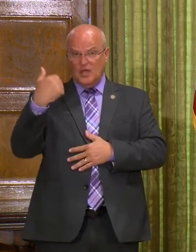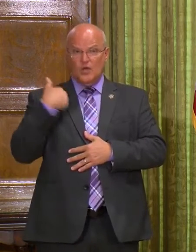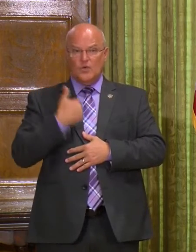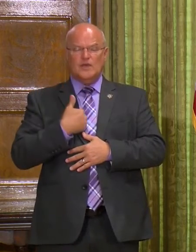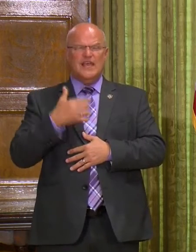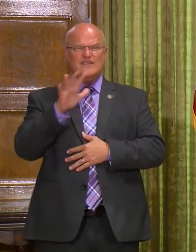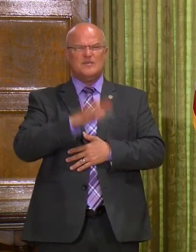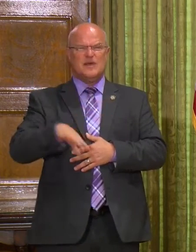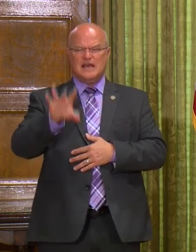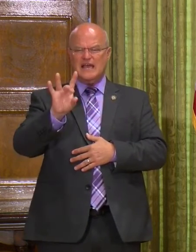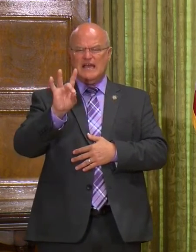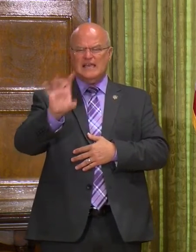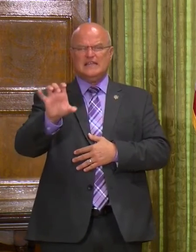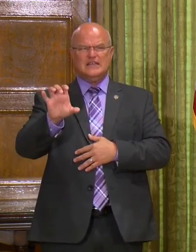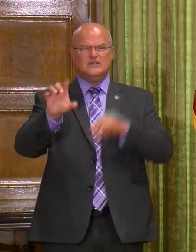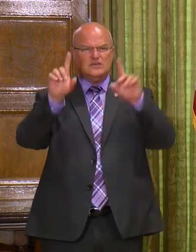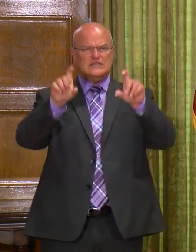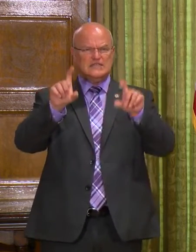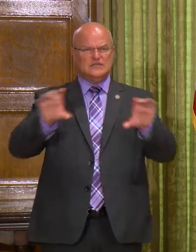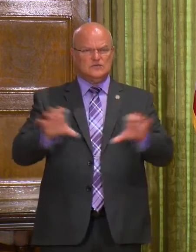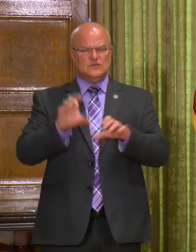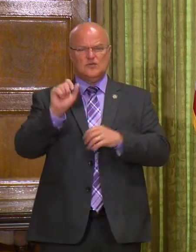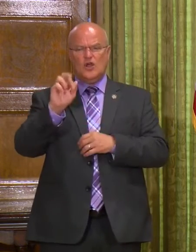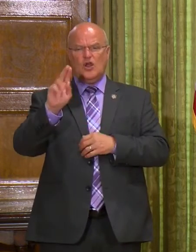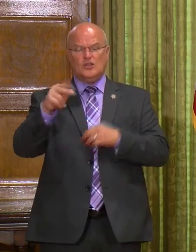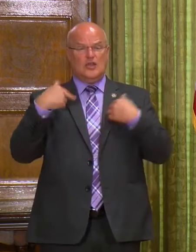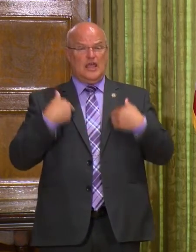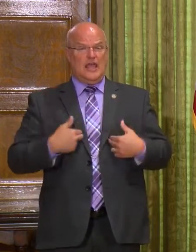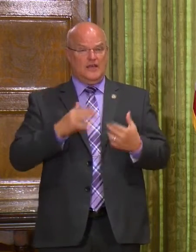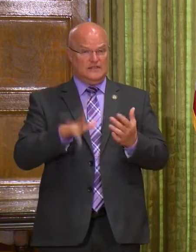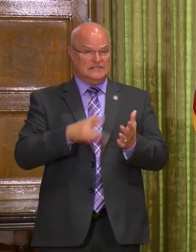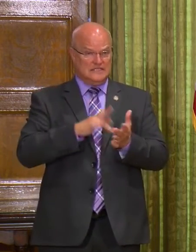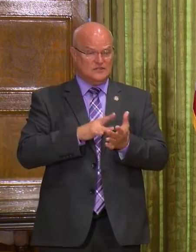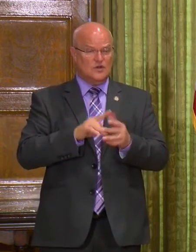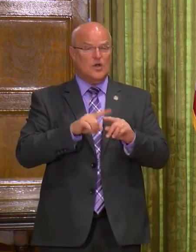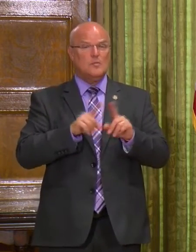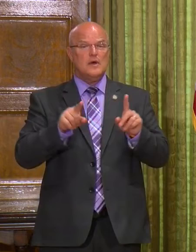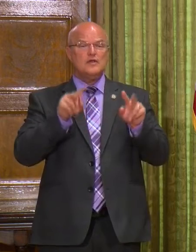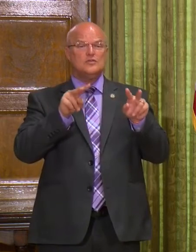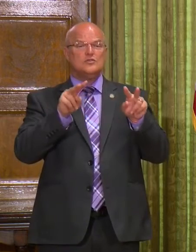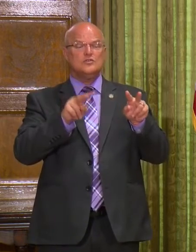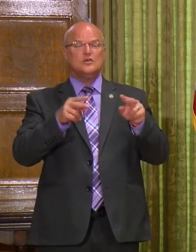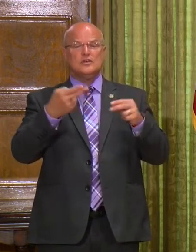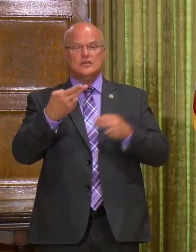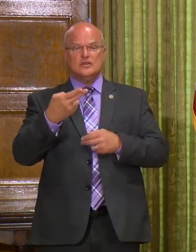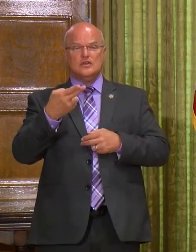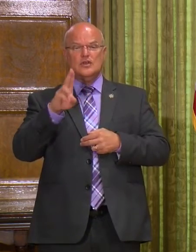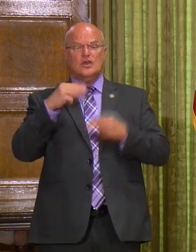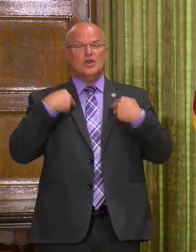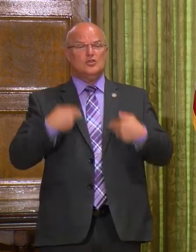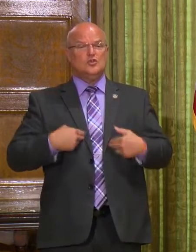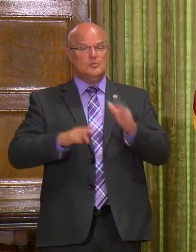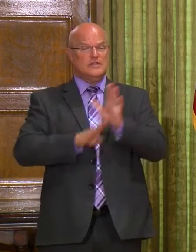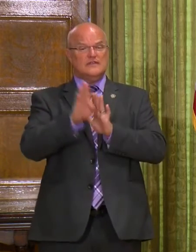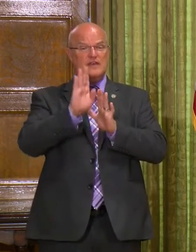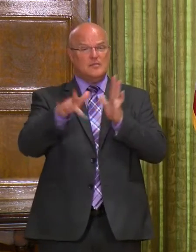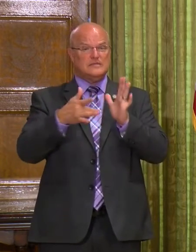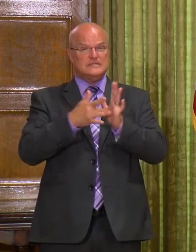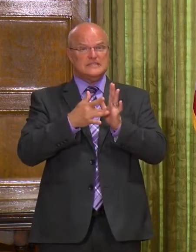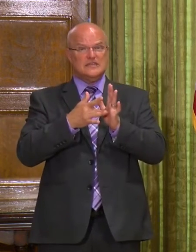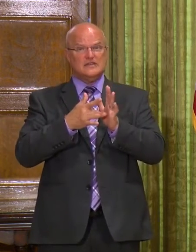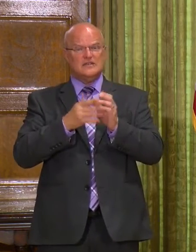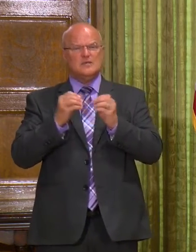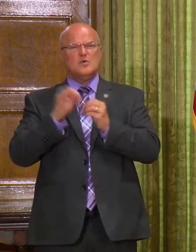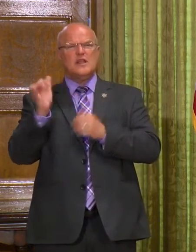have about 800 total tests that we'll be doing at the Arkansas Health Center, but when you look across the Human Development Centers, it gets to be closer